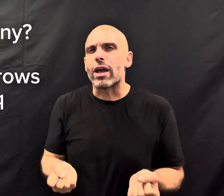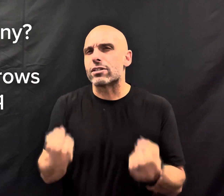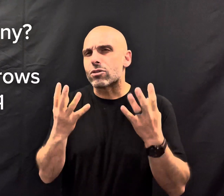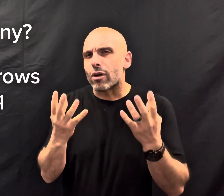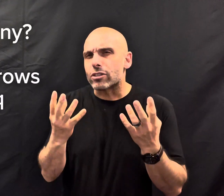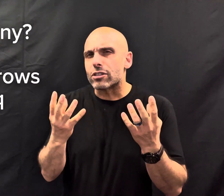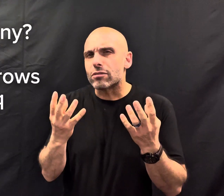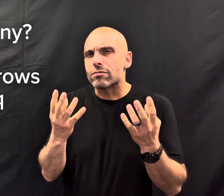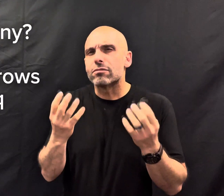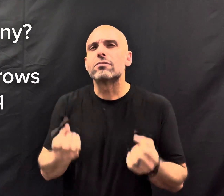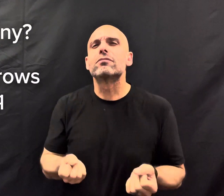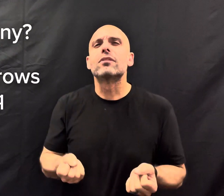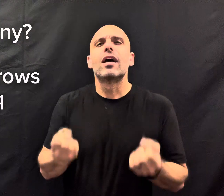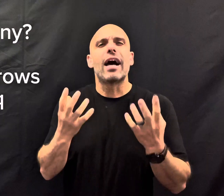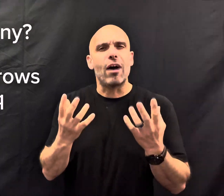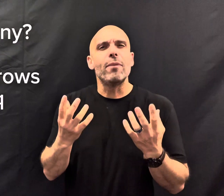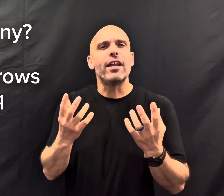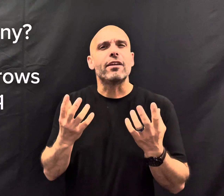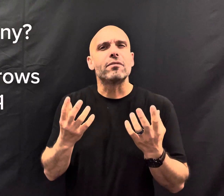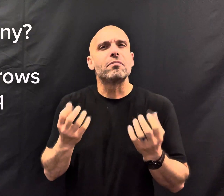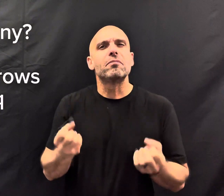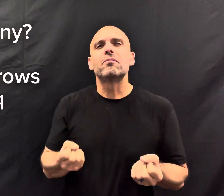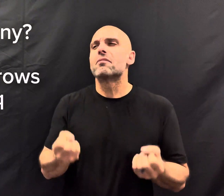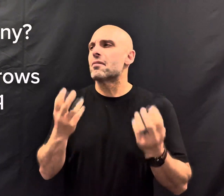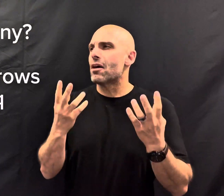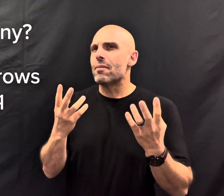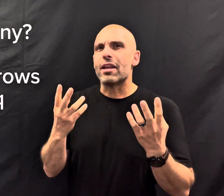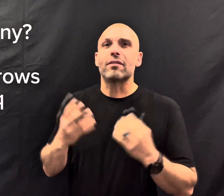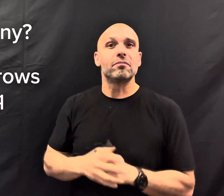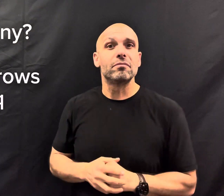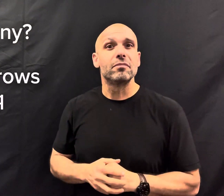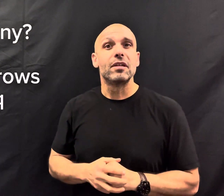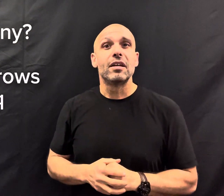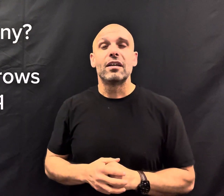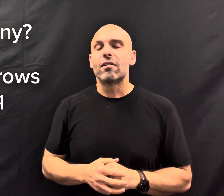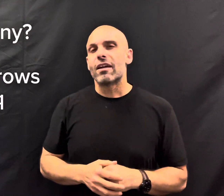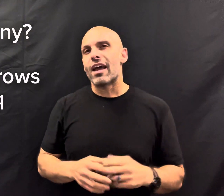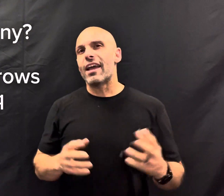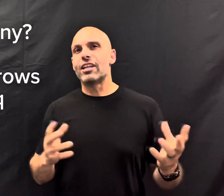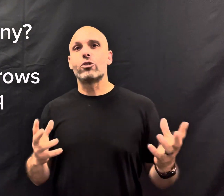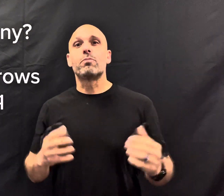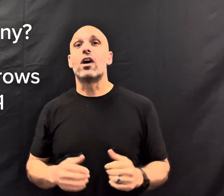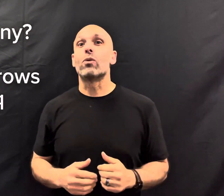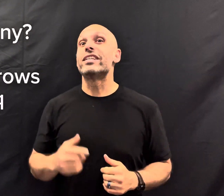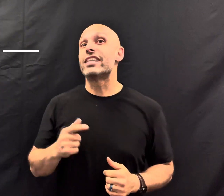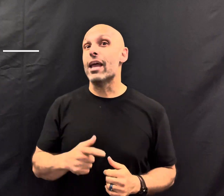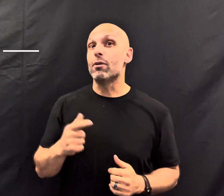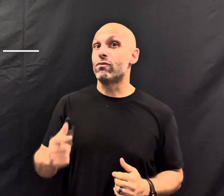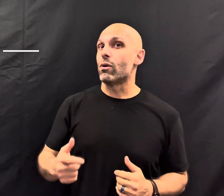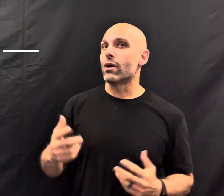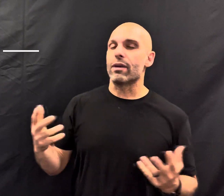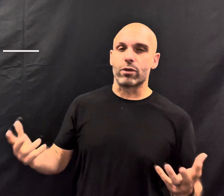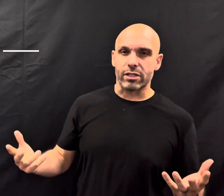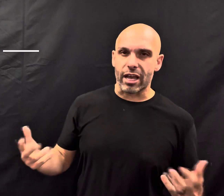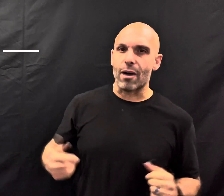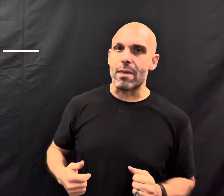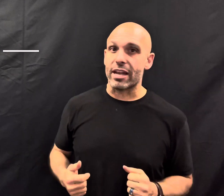ask this question. How many? How many? And let's respond with table 4 and we'll say how many.